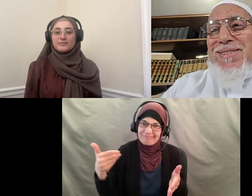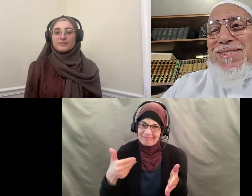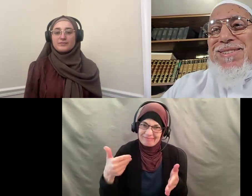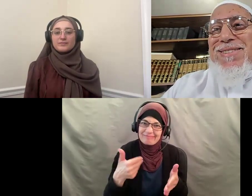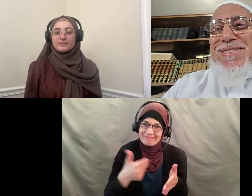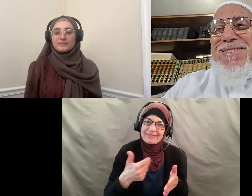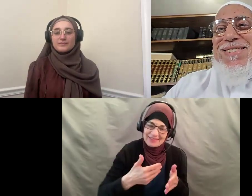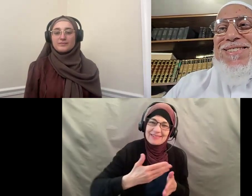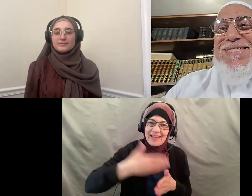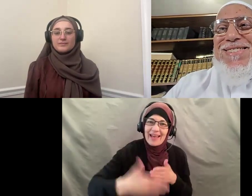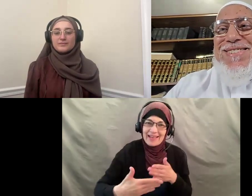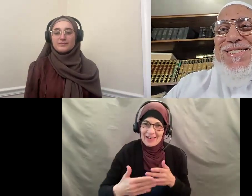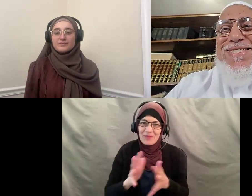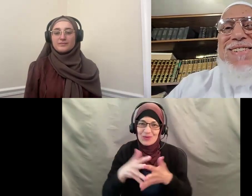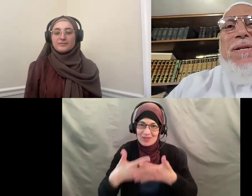Quran.